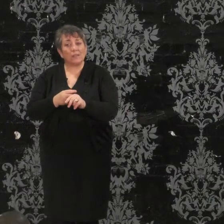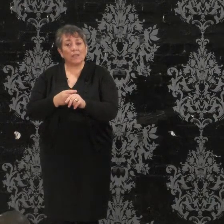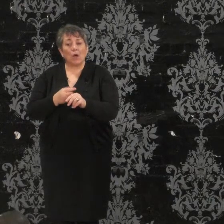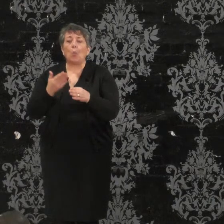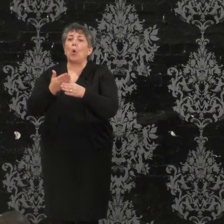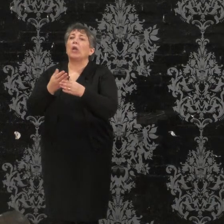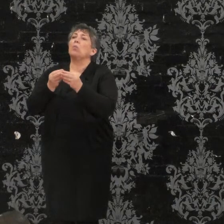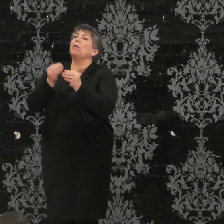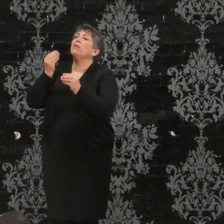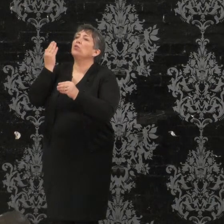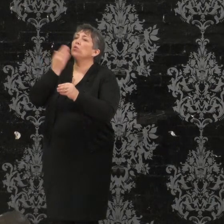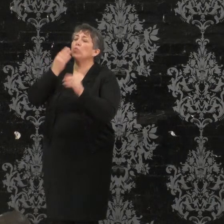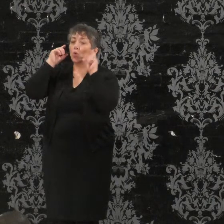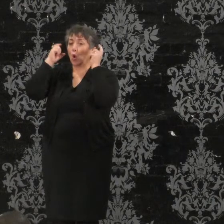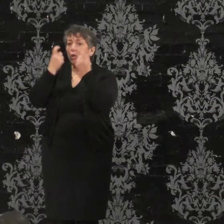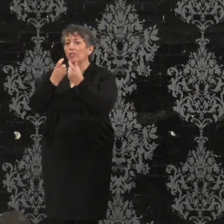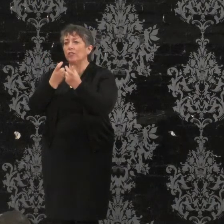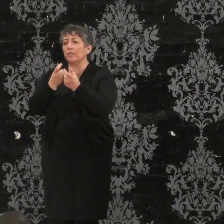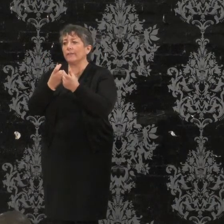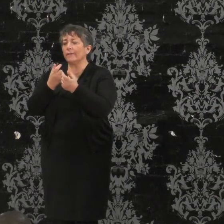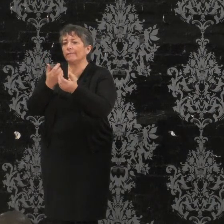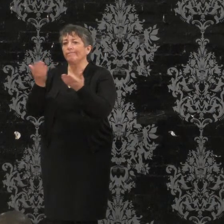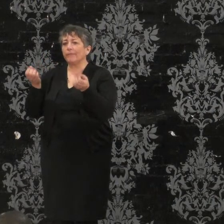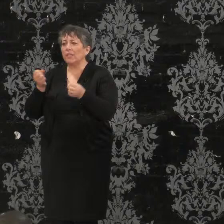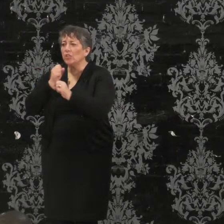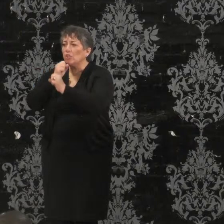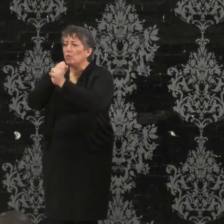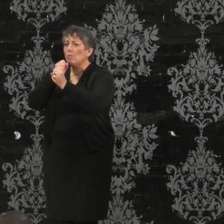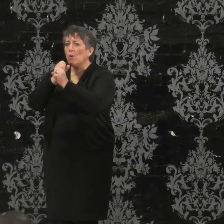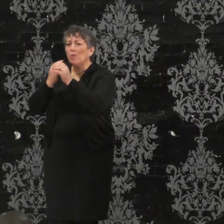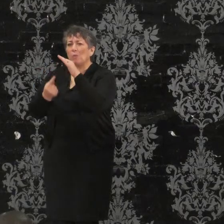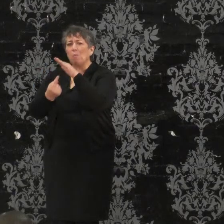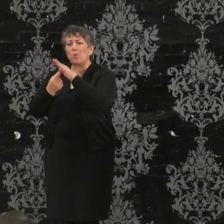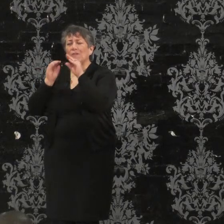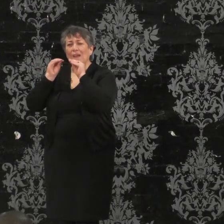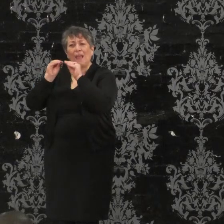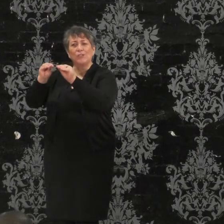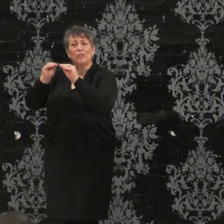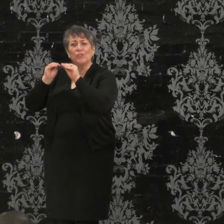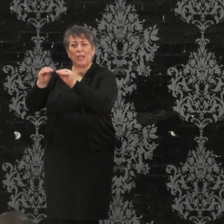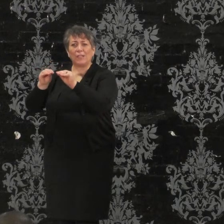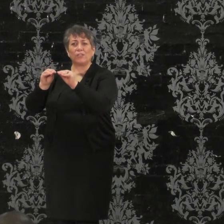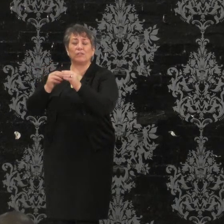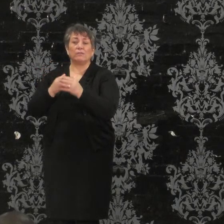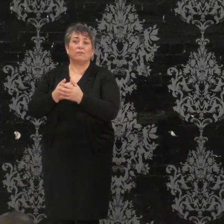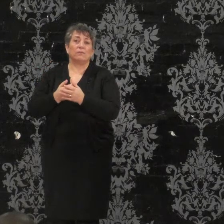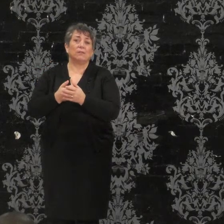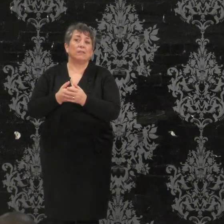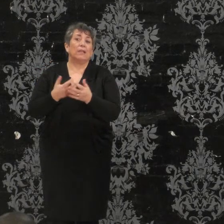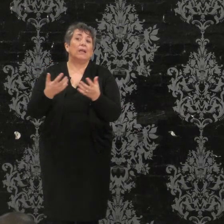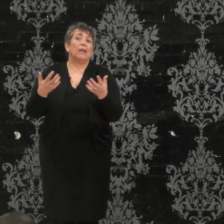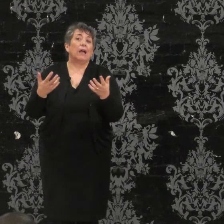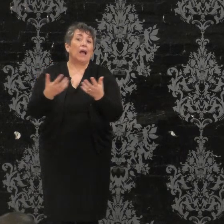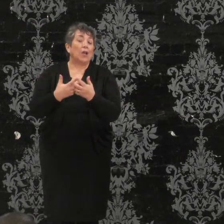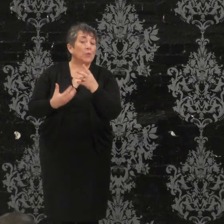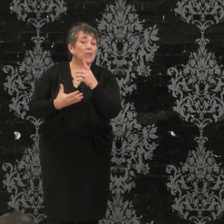colleges to promote the importance of education. This is all achieved through